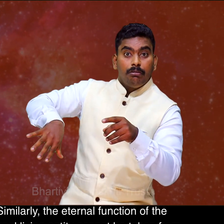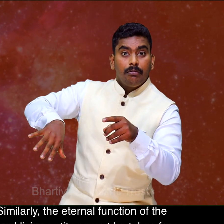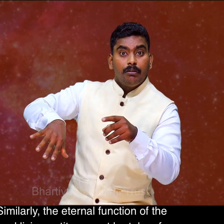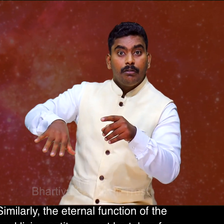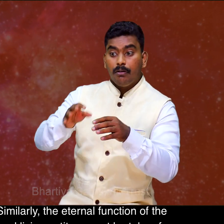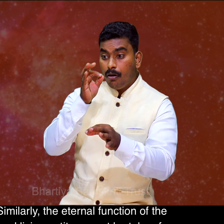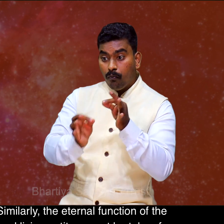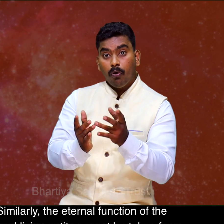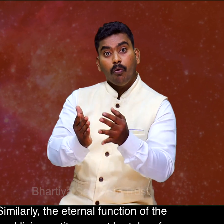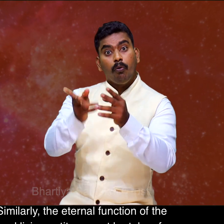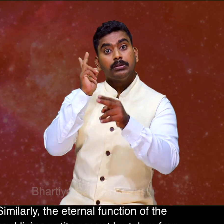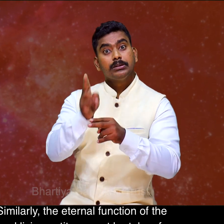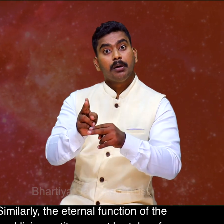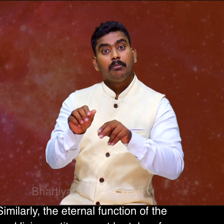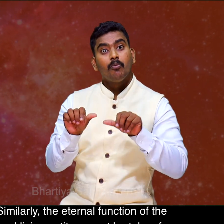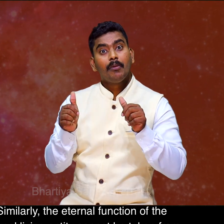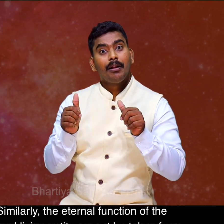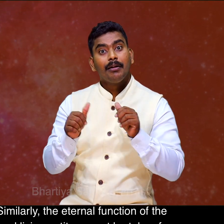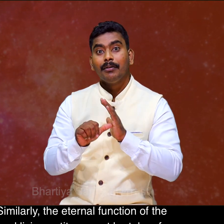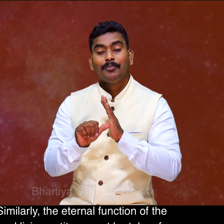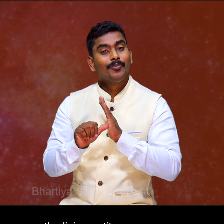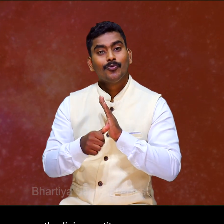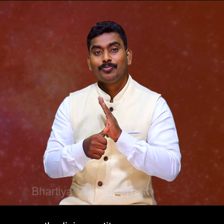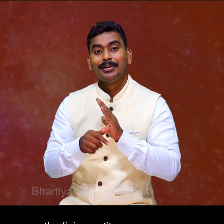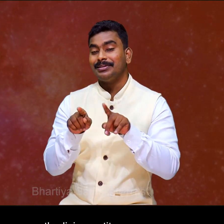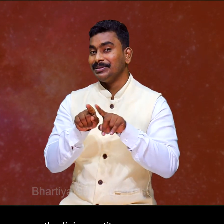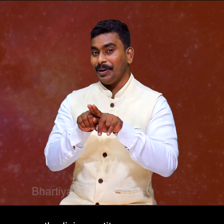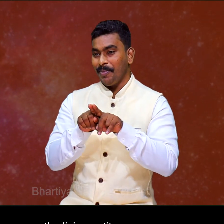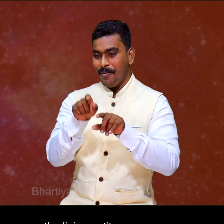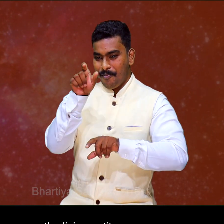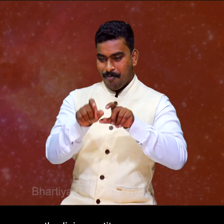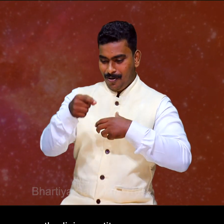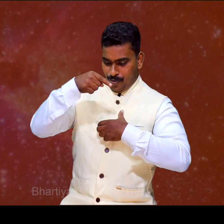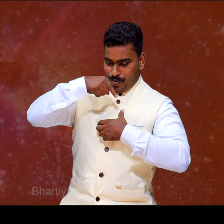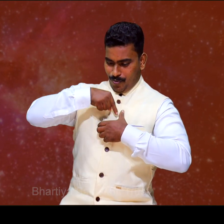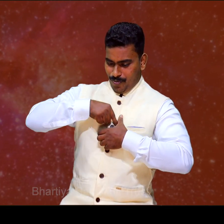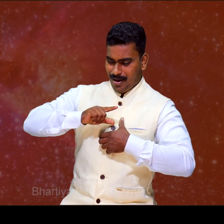function of eternal living entity cannot be taken away.